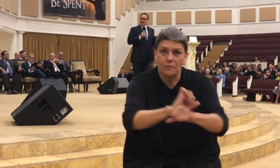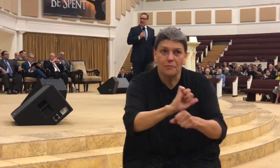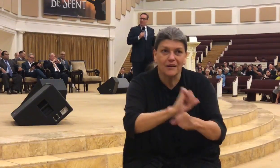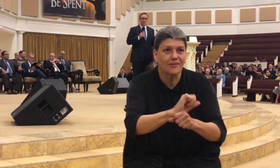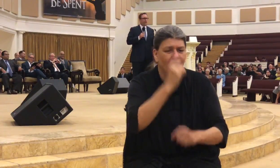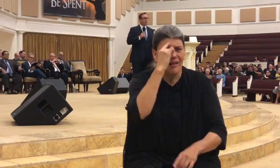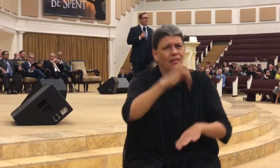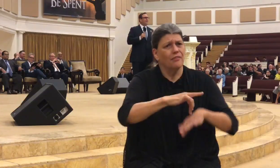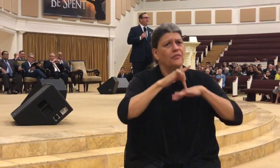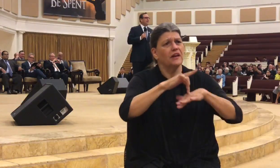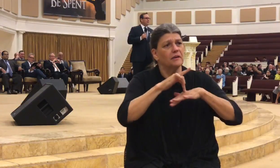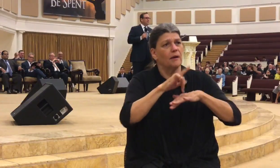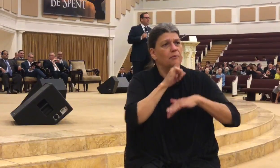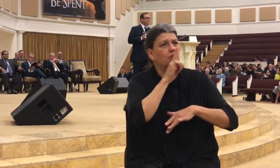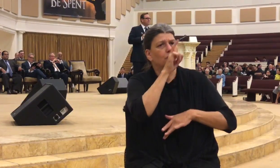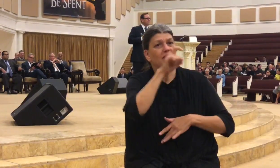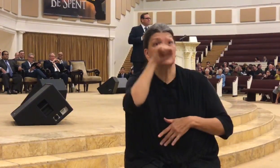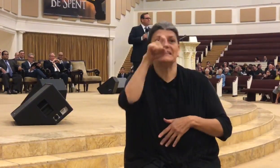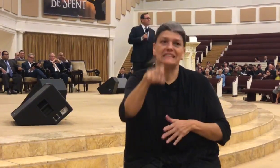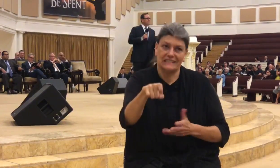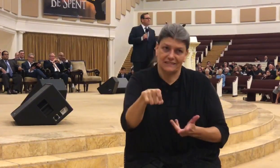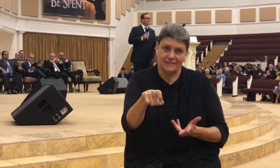I mean, think about what you really